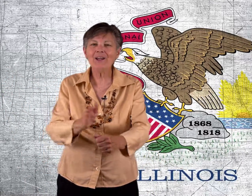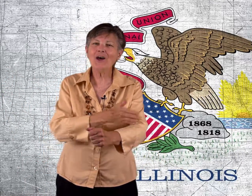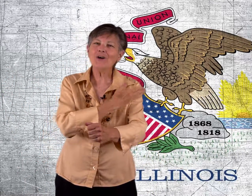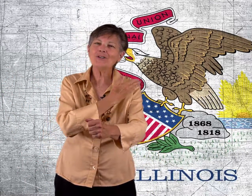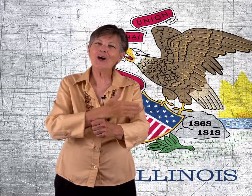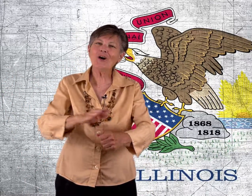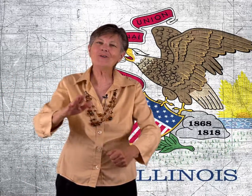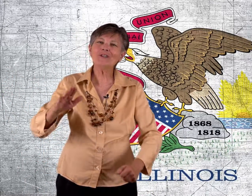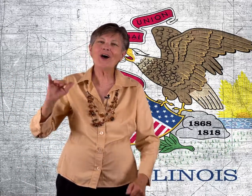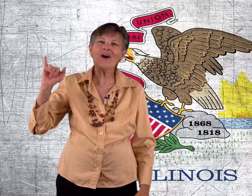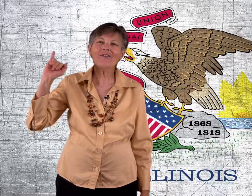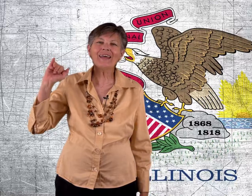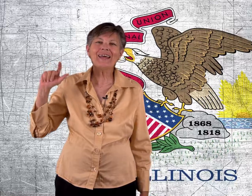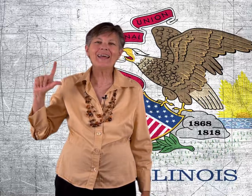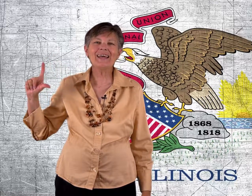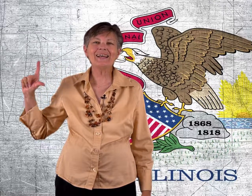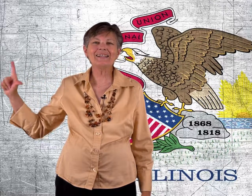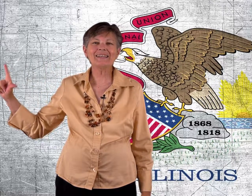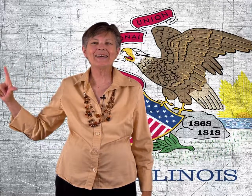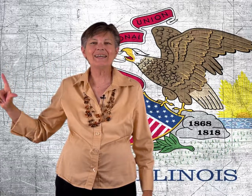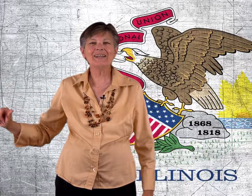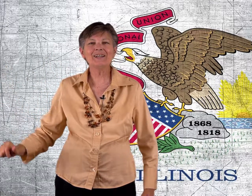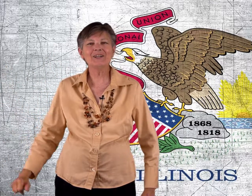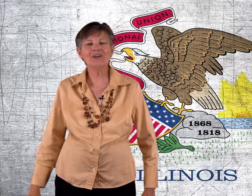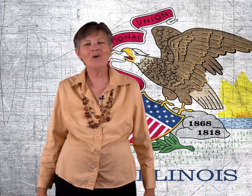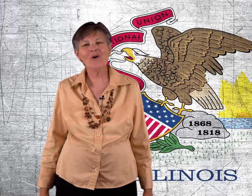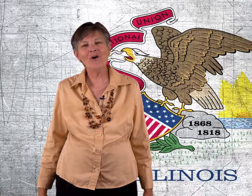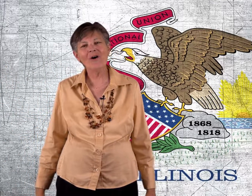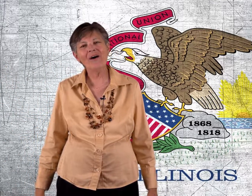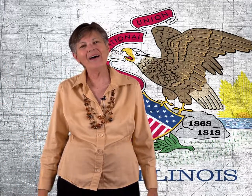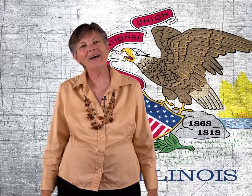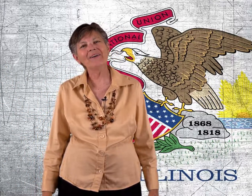And its mellow tones are these, Illinois.